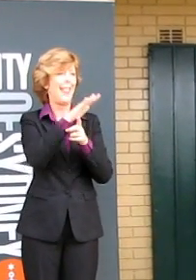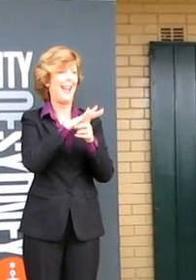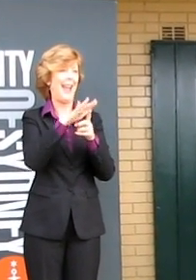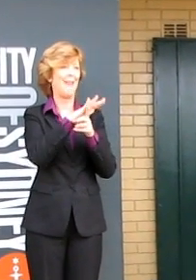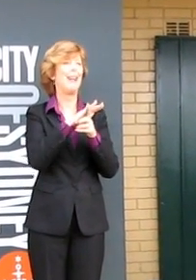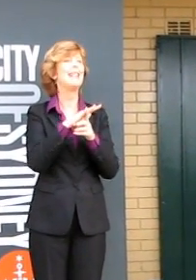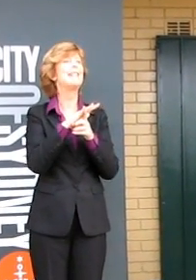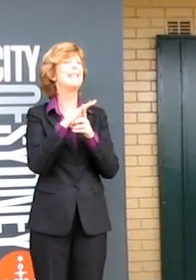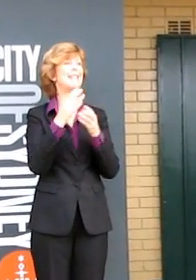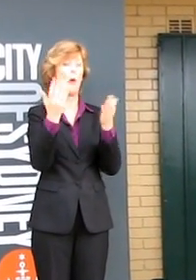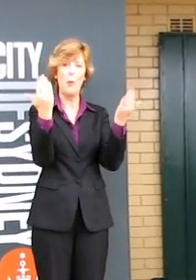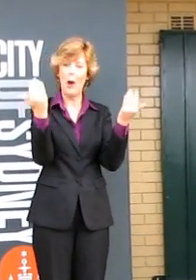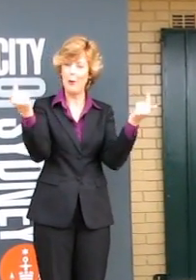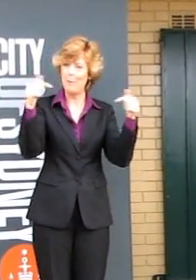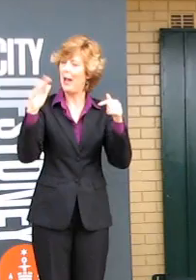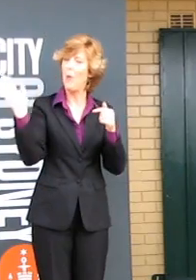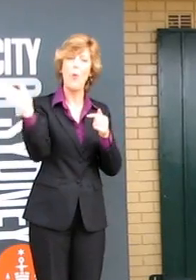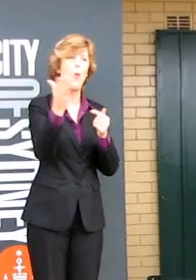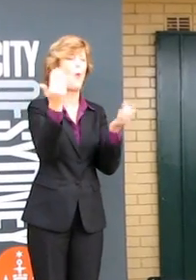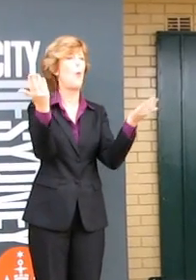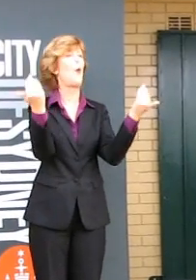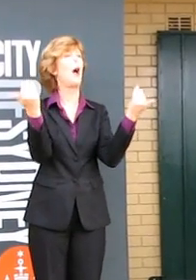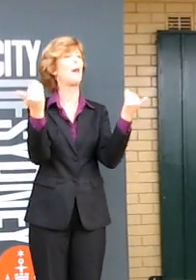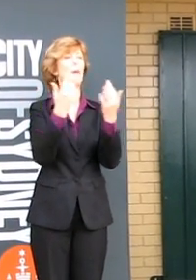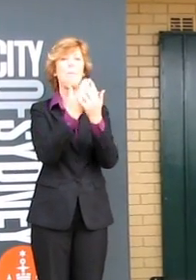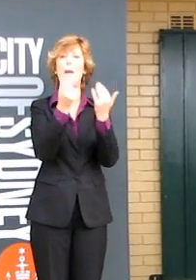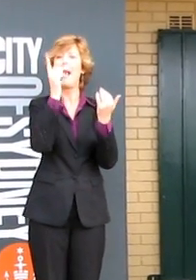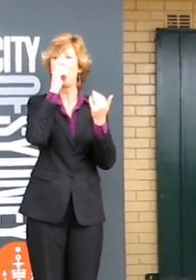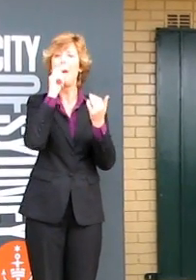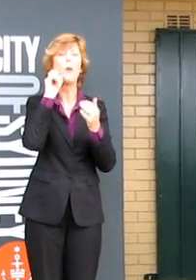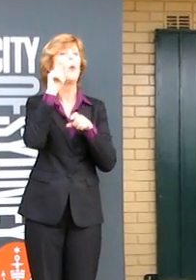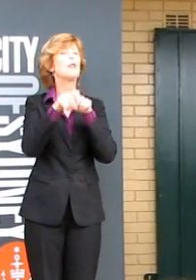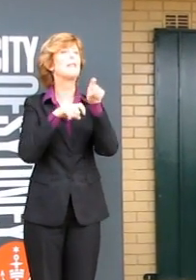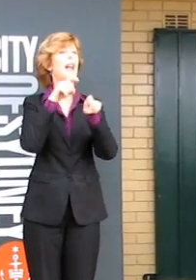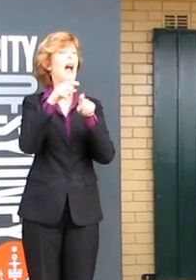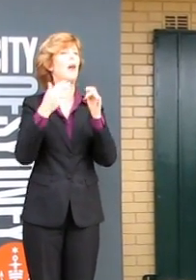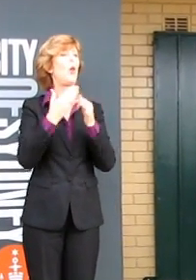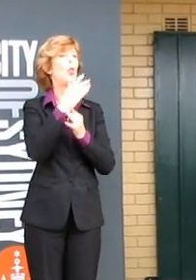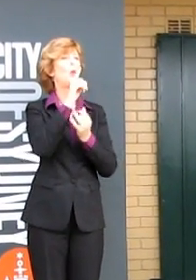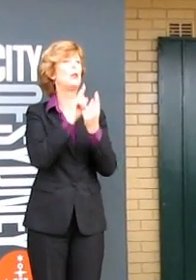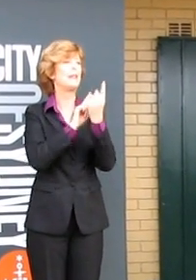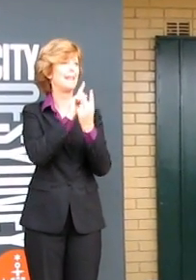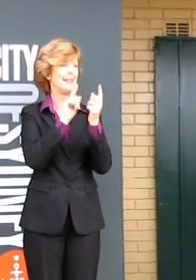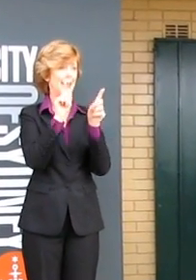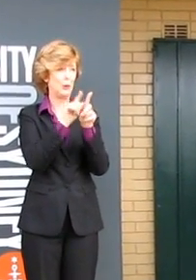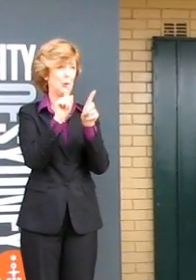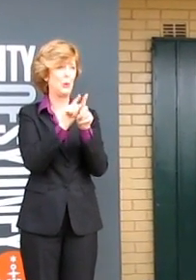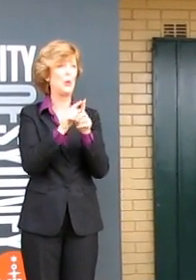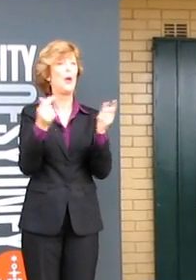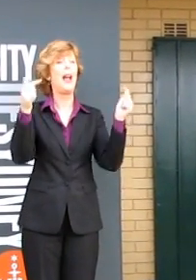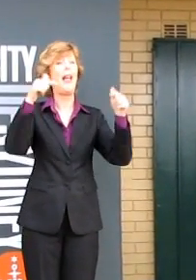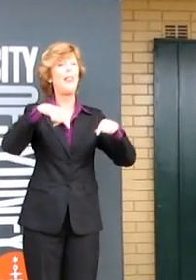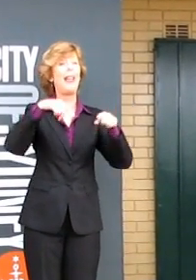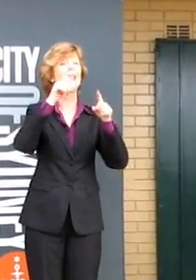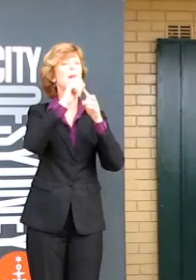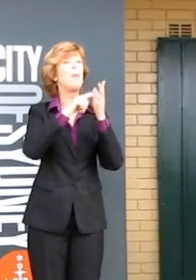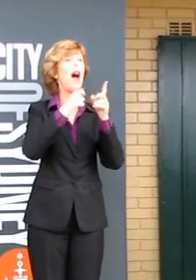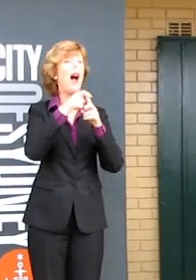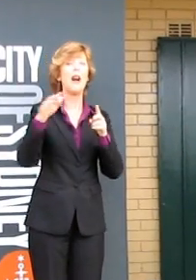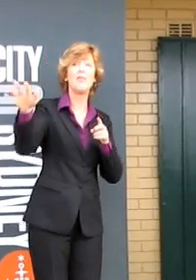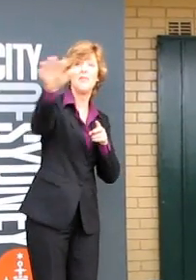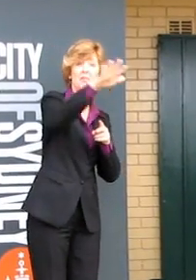Chippendale people can come here too. And many people will be cycling through on the way to the city. So this park's 7.5